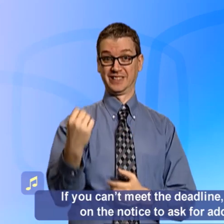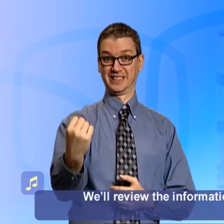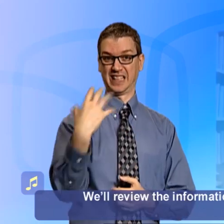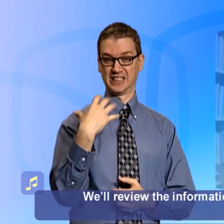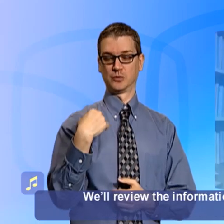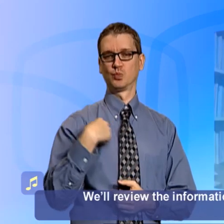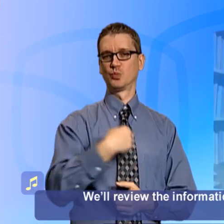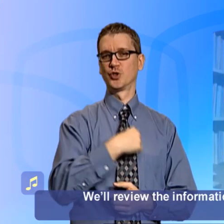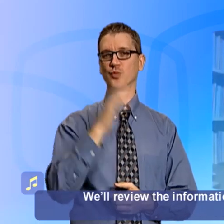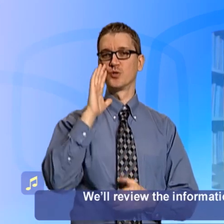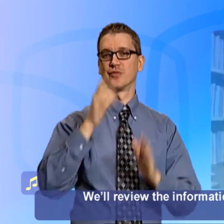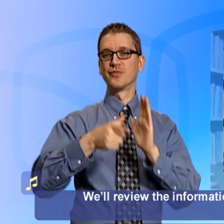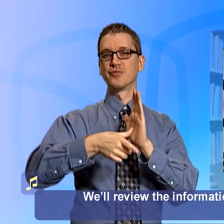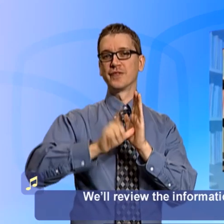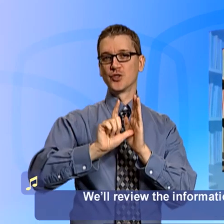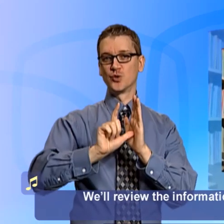We'll review the information you sent.